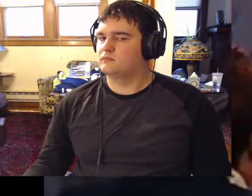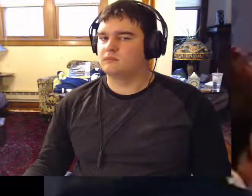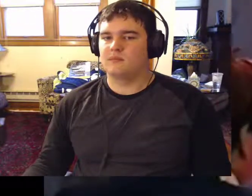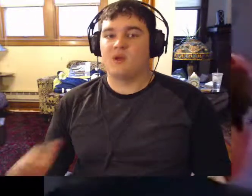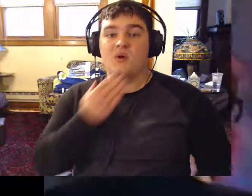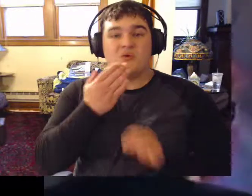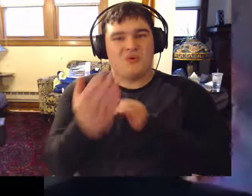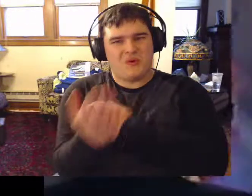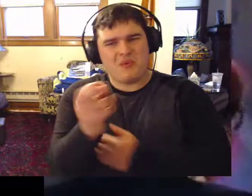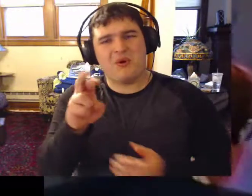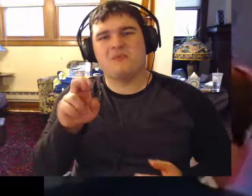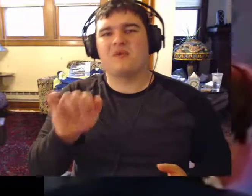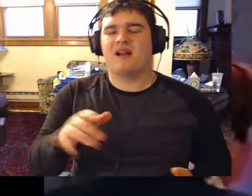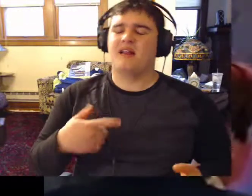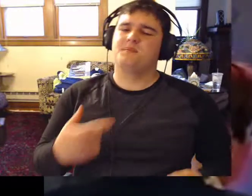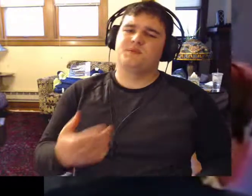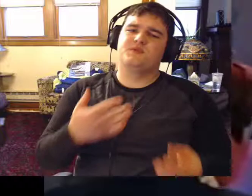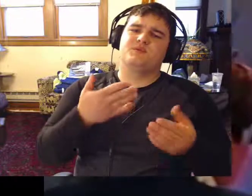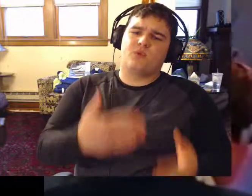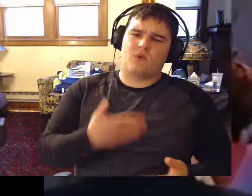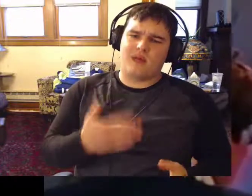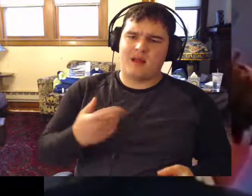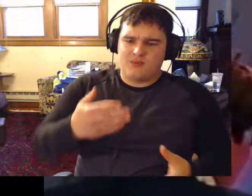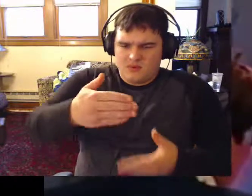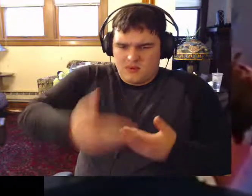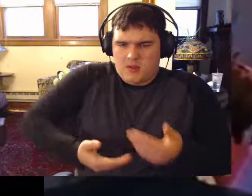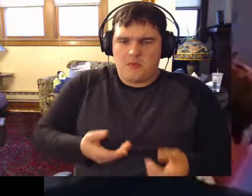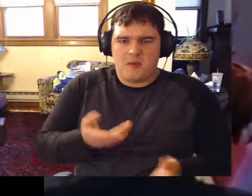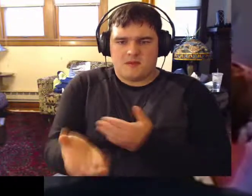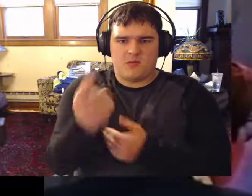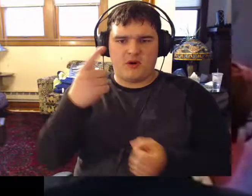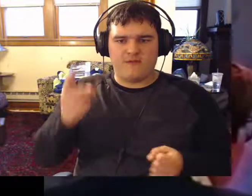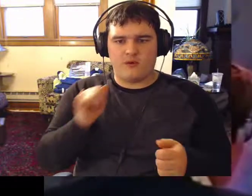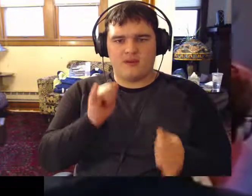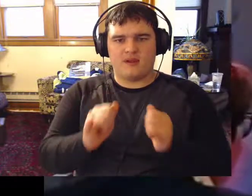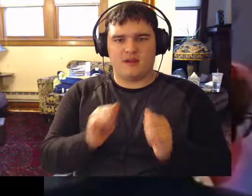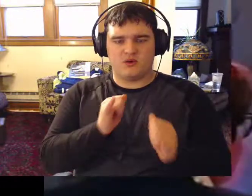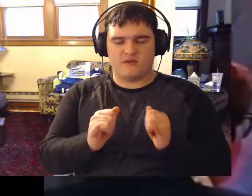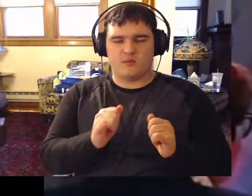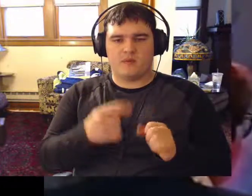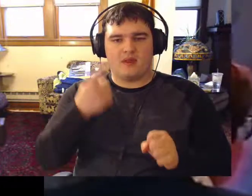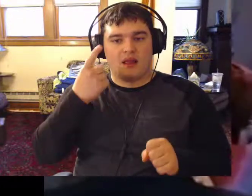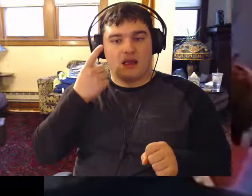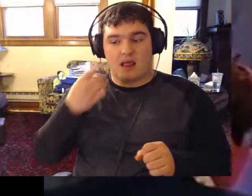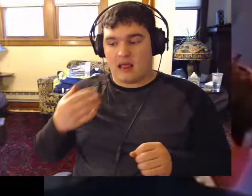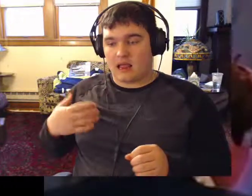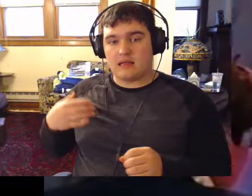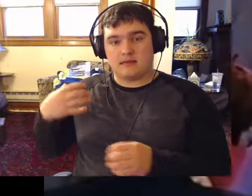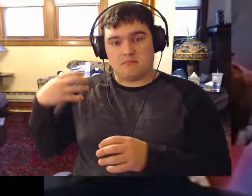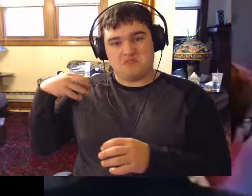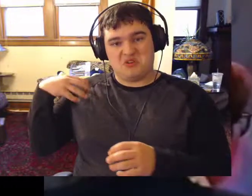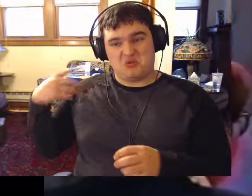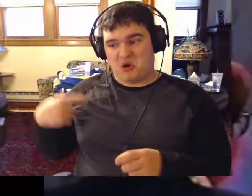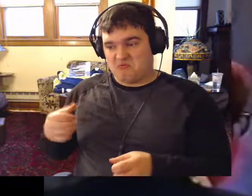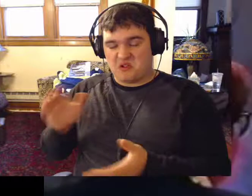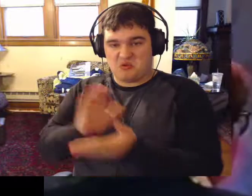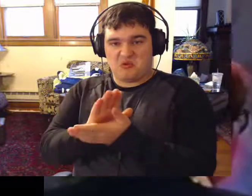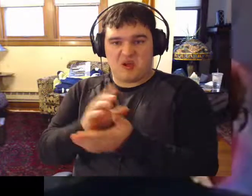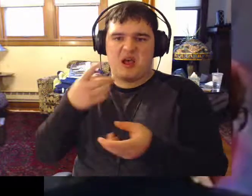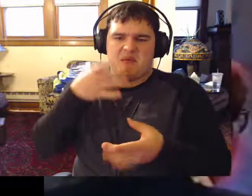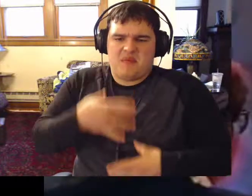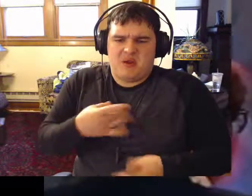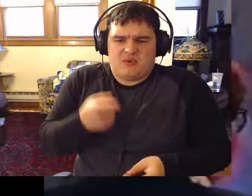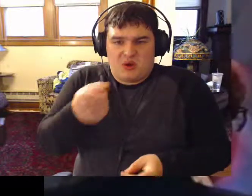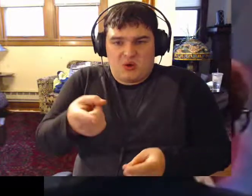Good morning, Ray. I'm so glad you could come in this morning for the interview. As administrator of this school, I'm interested in your perspective